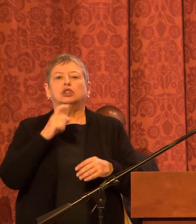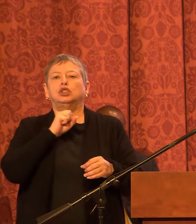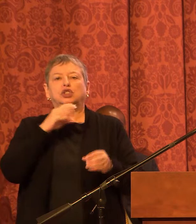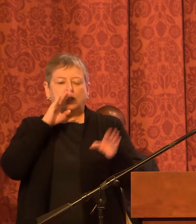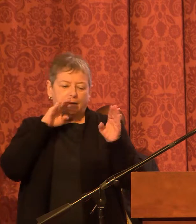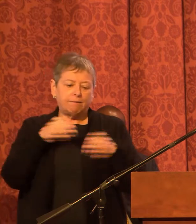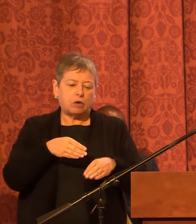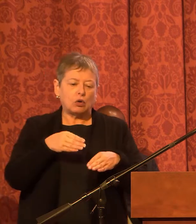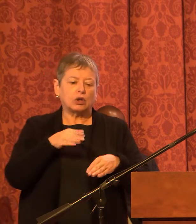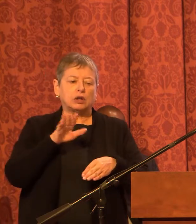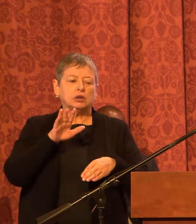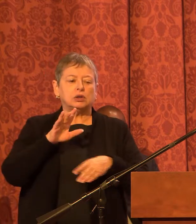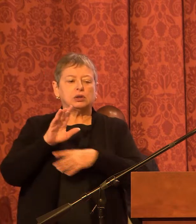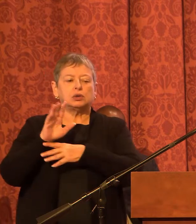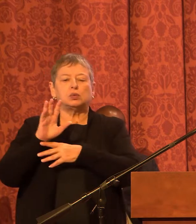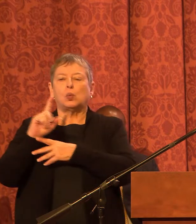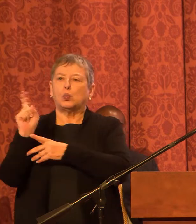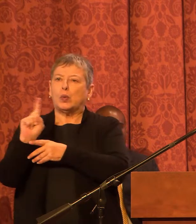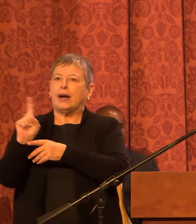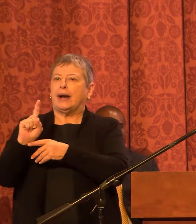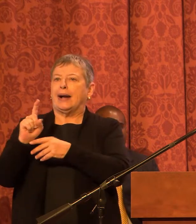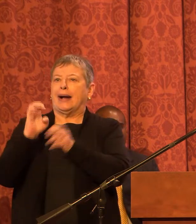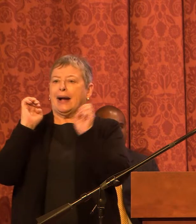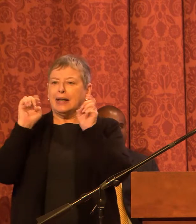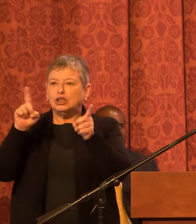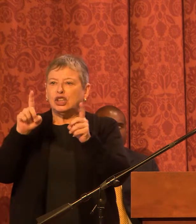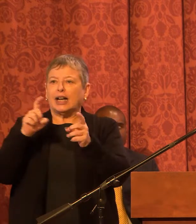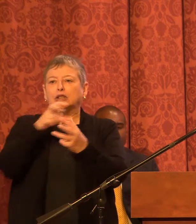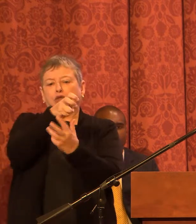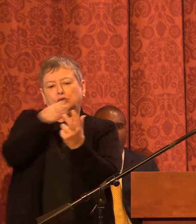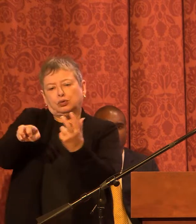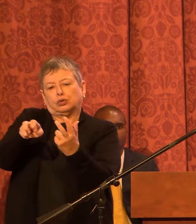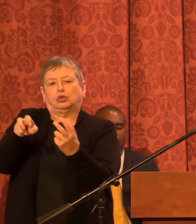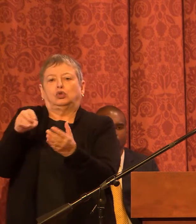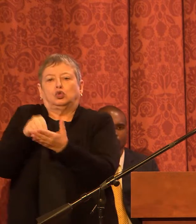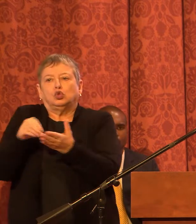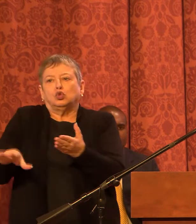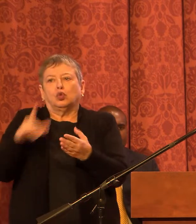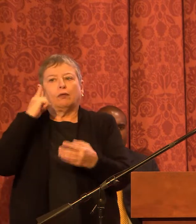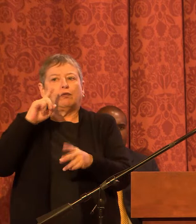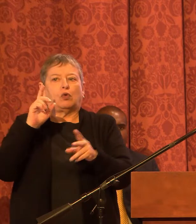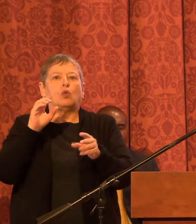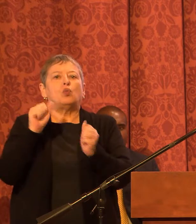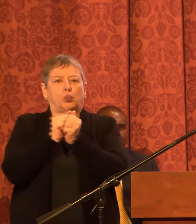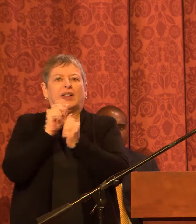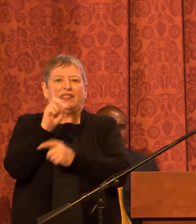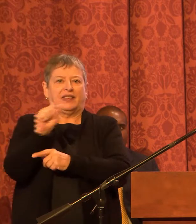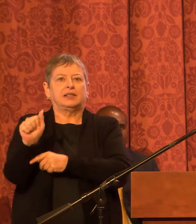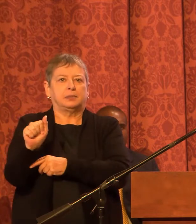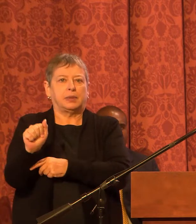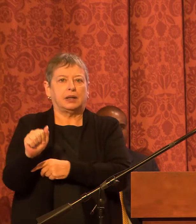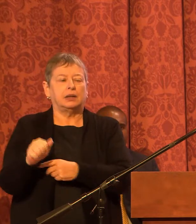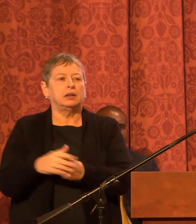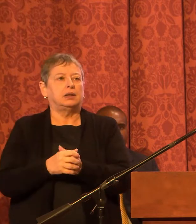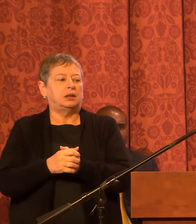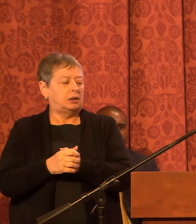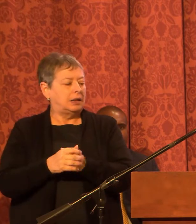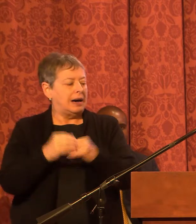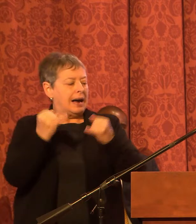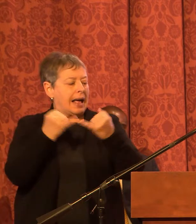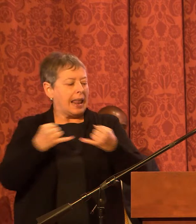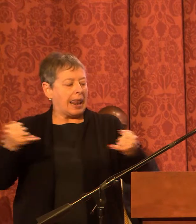on career education and transition of students with disabilities. Lions Connected is